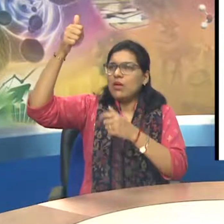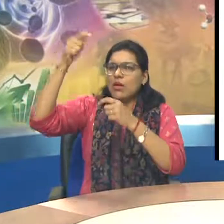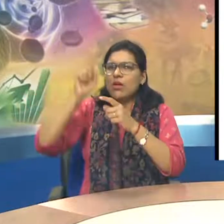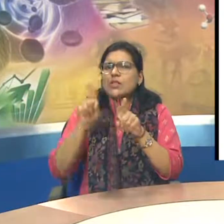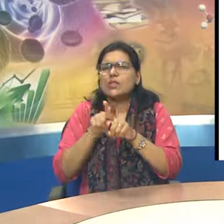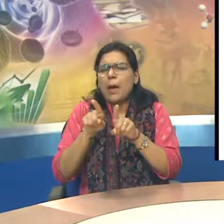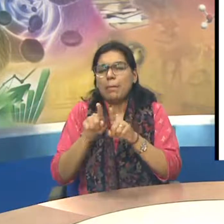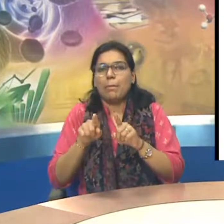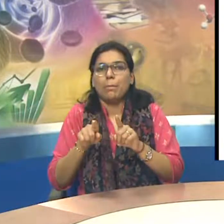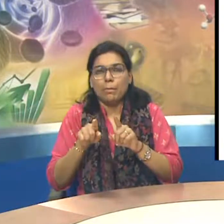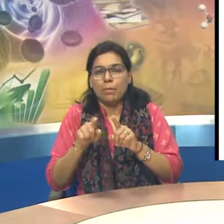it is